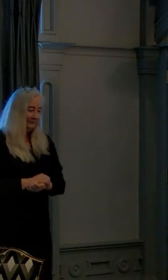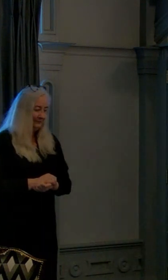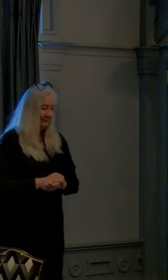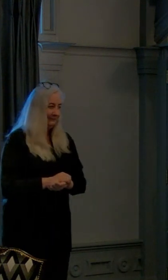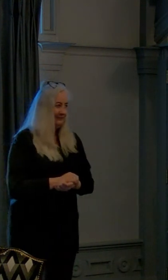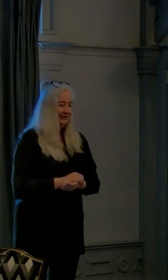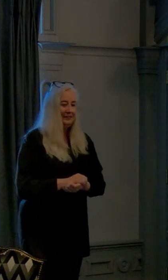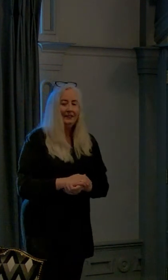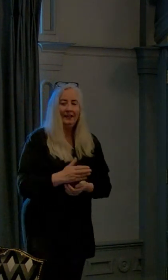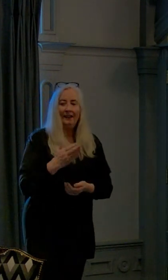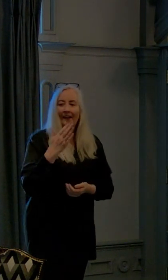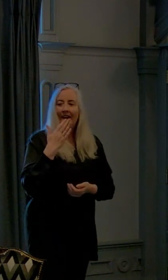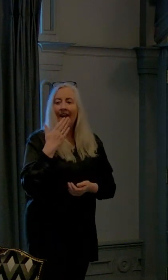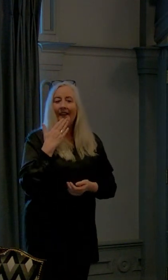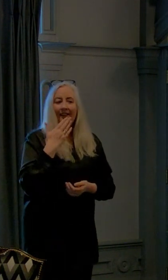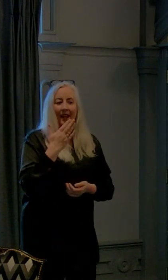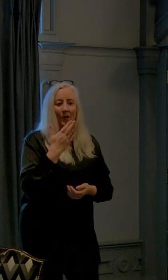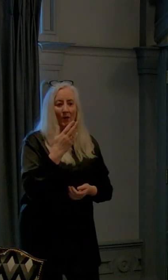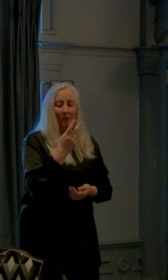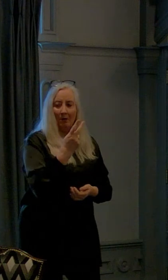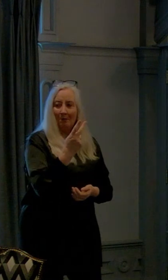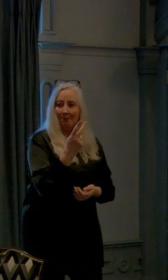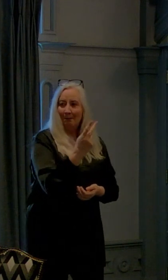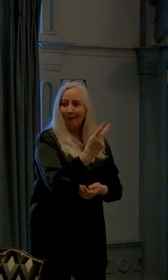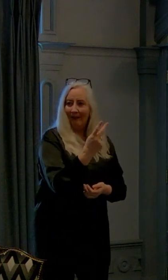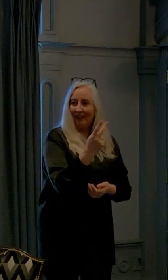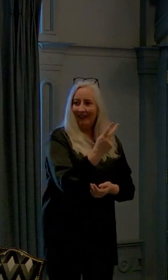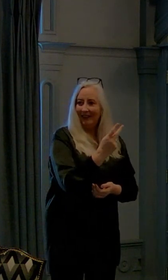Thanks, Christy, and thanks, Padraig, for that